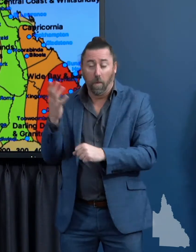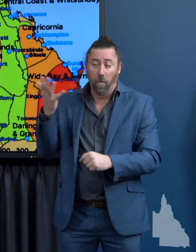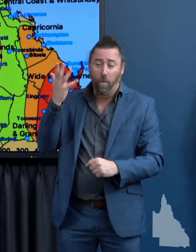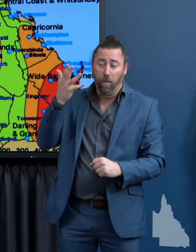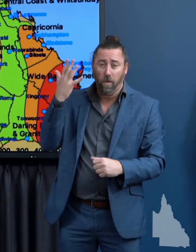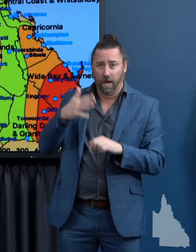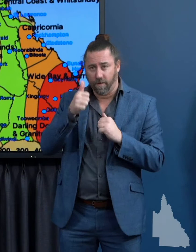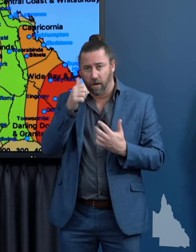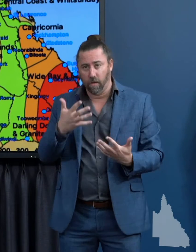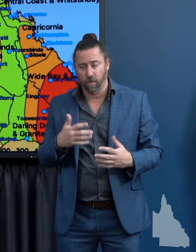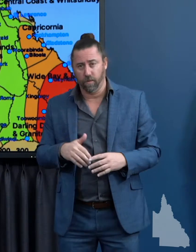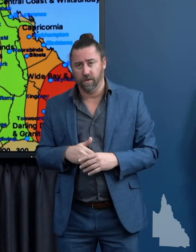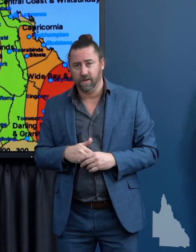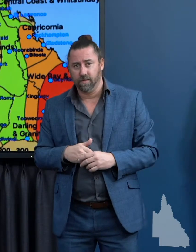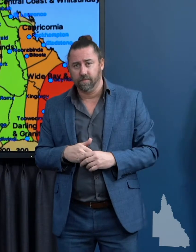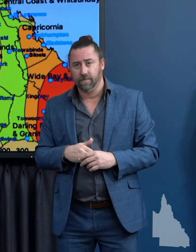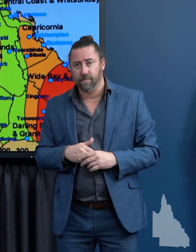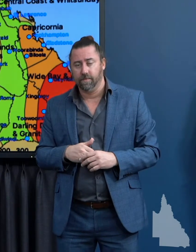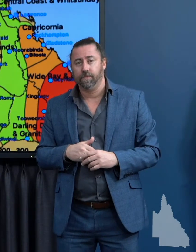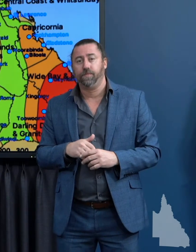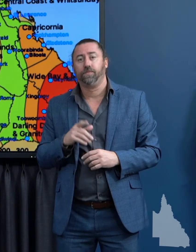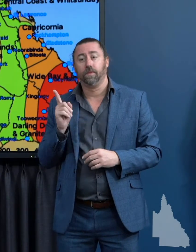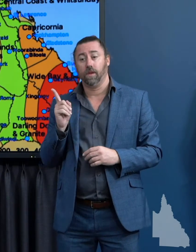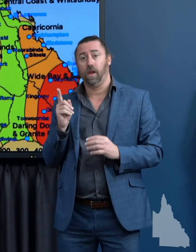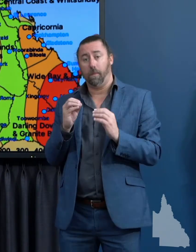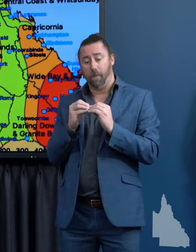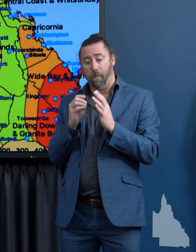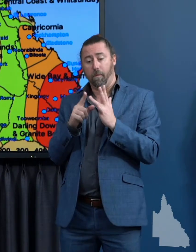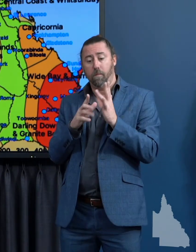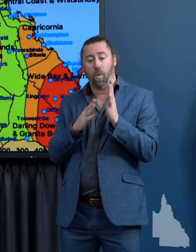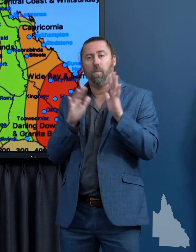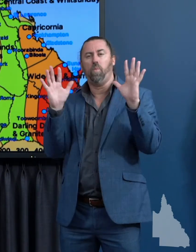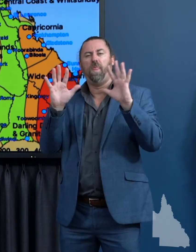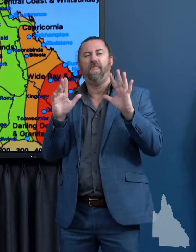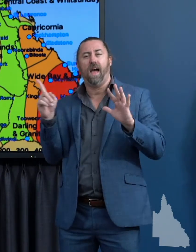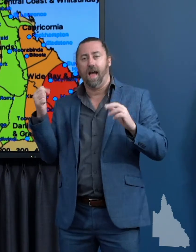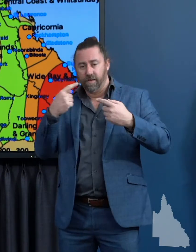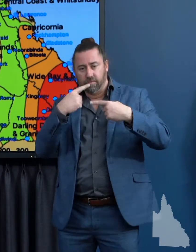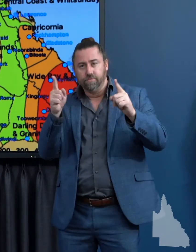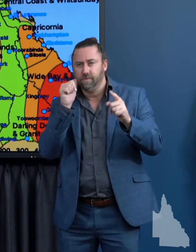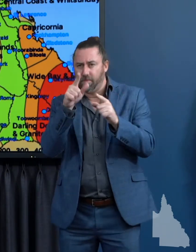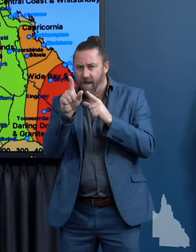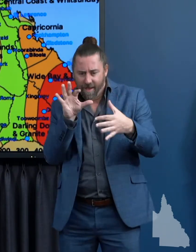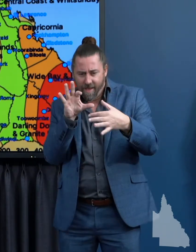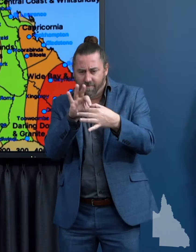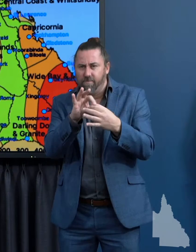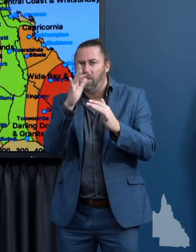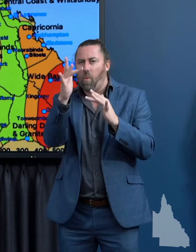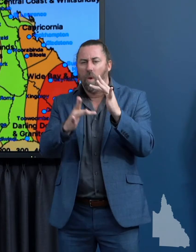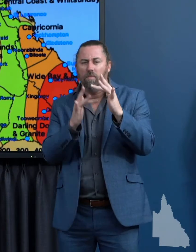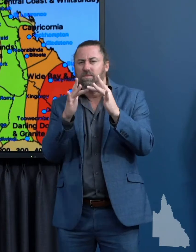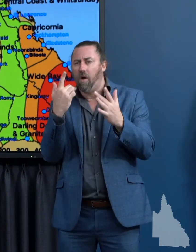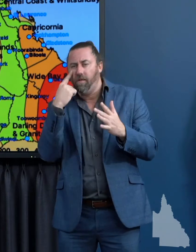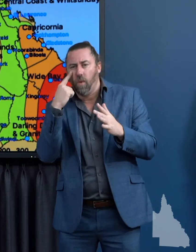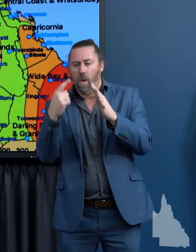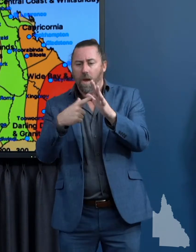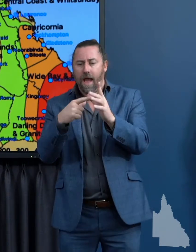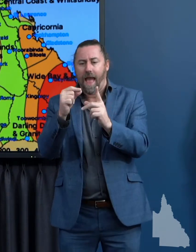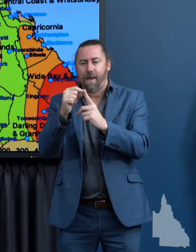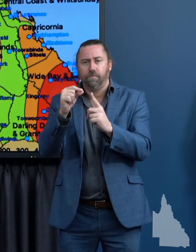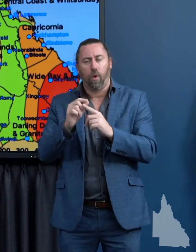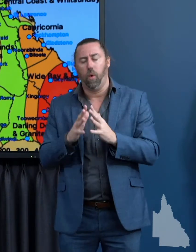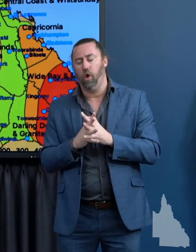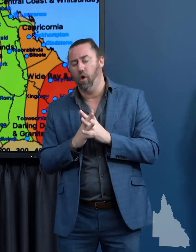Please stay alert to the messaging coming out from the Bureau. The Premier has suggested you subscribe to the BOM website, and please, I reiterate